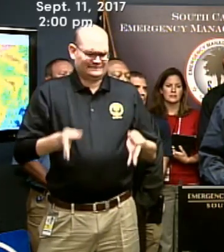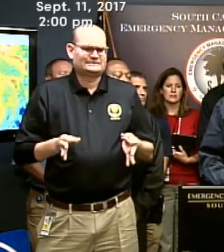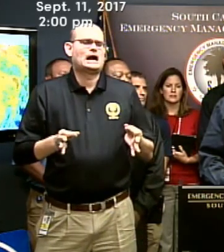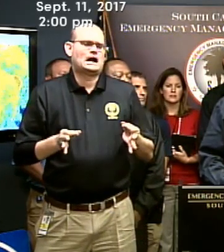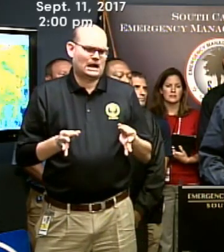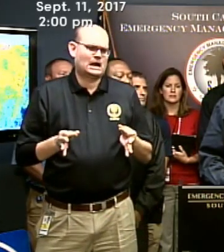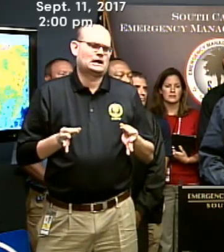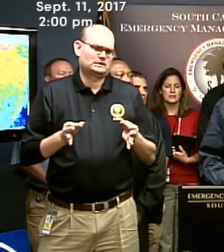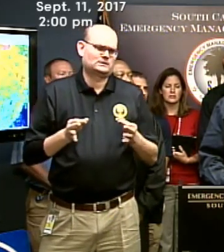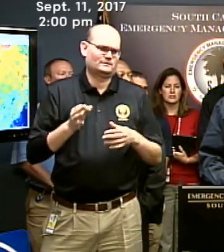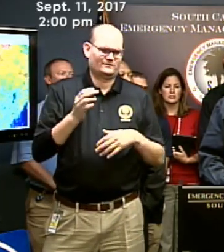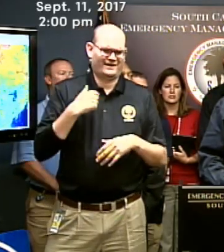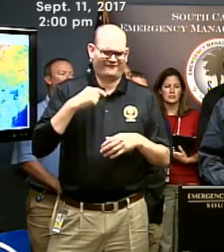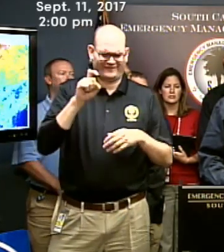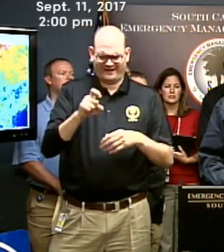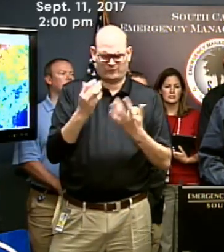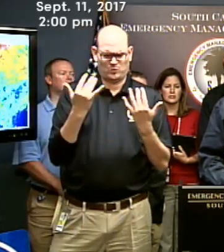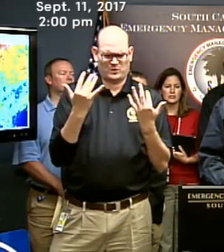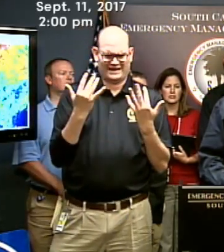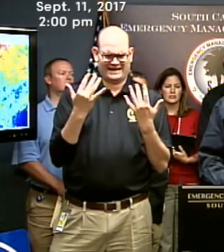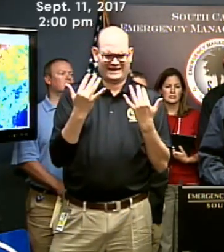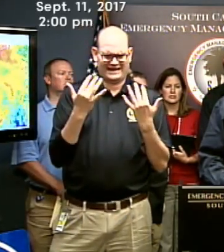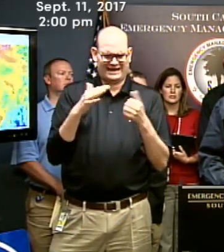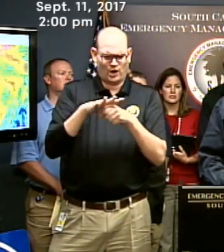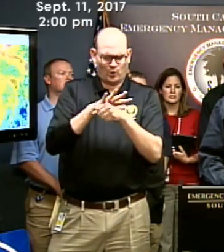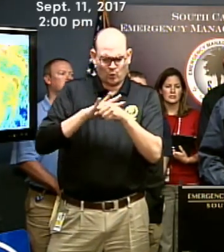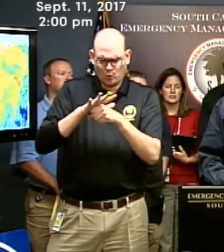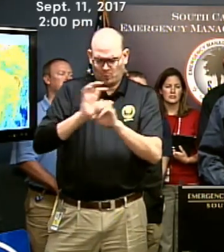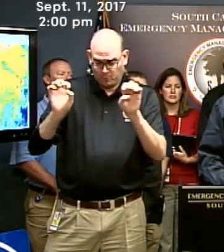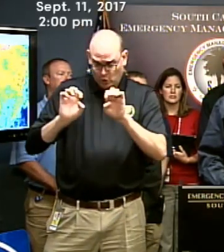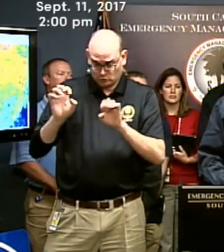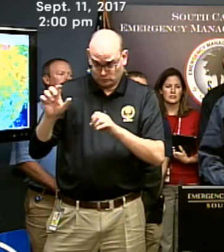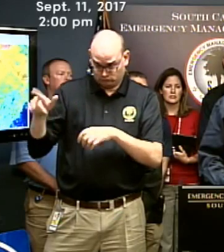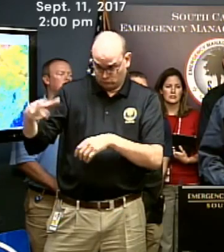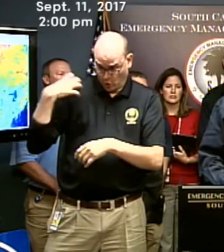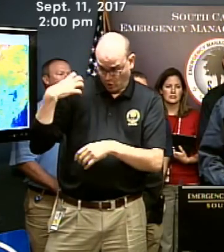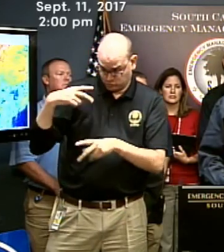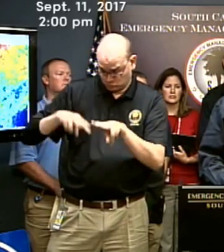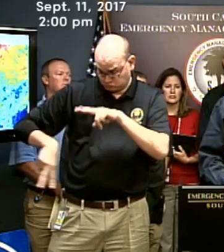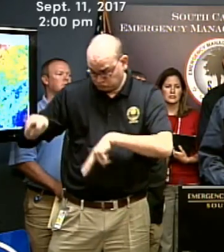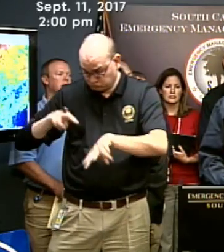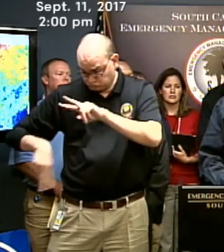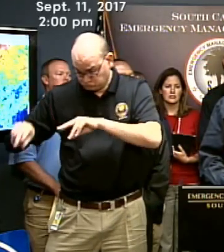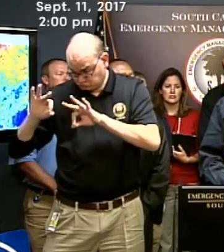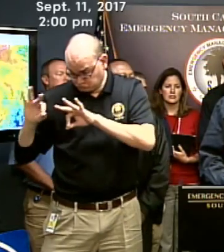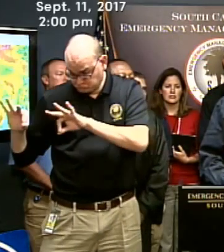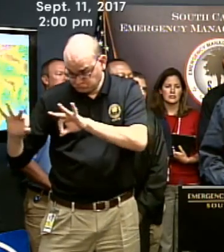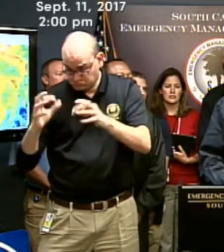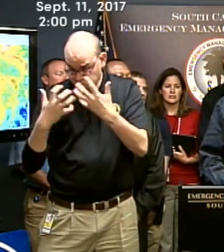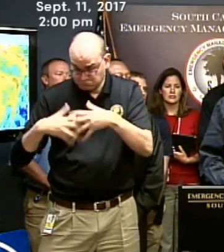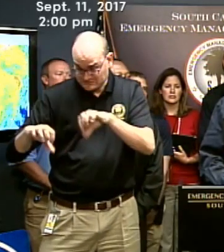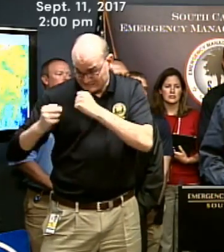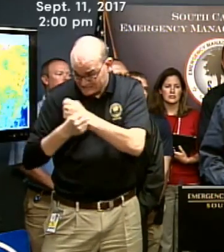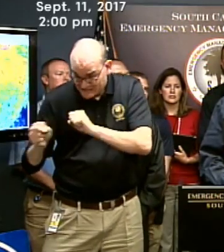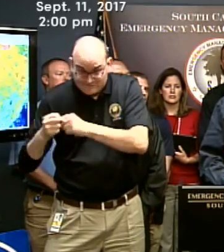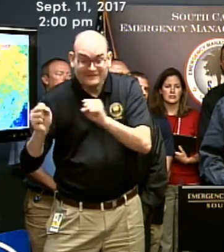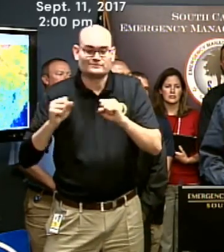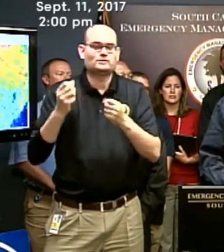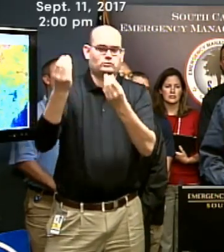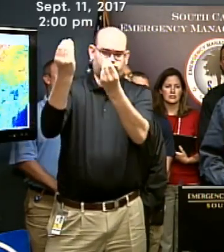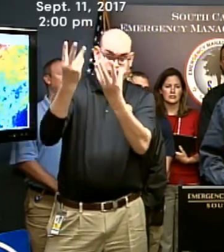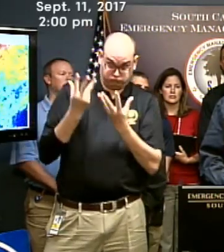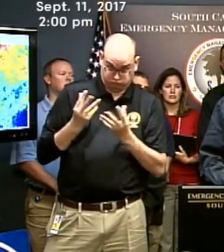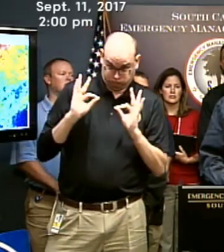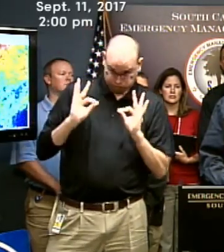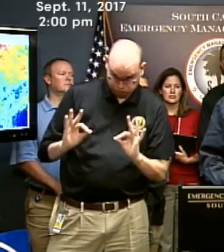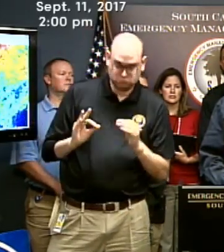local emergency management and law enforcement officials. While the storm may have passed, the evacuation cannot